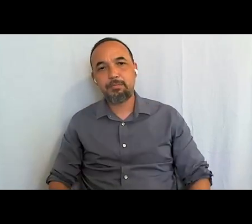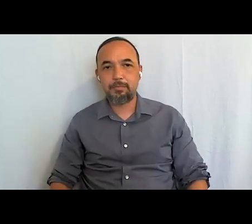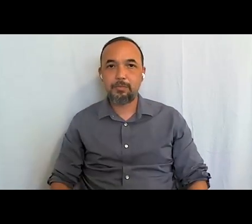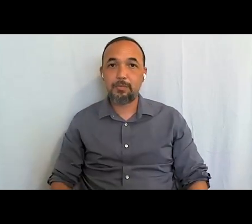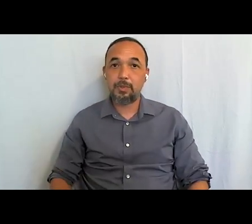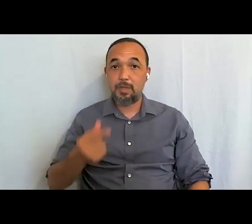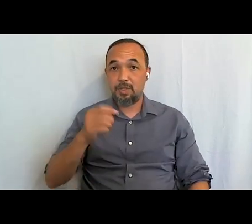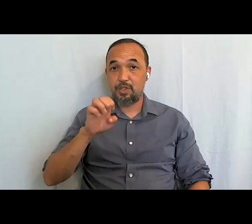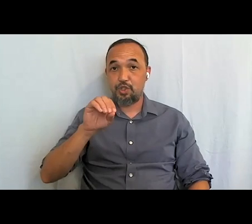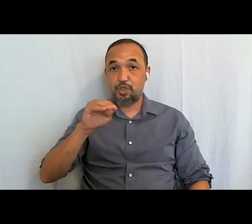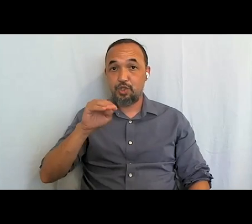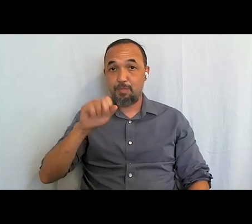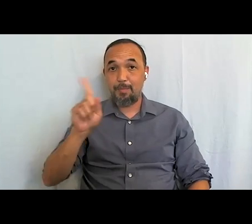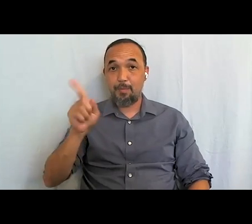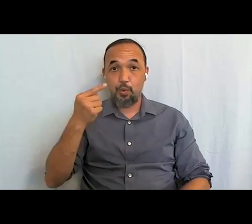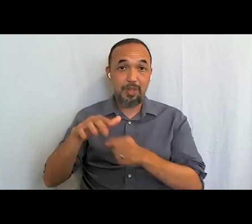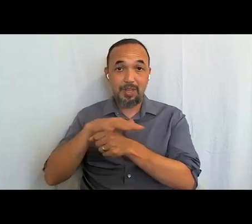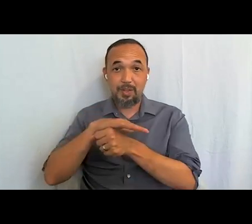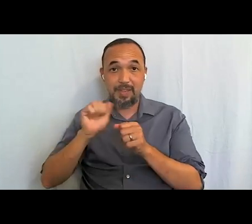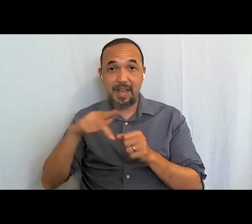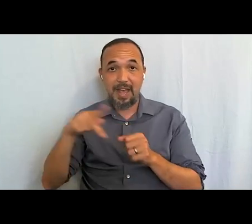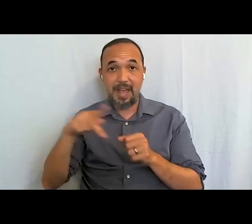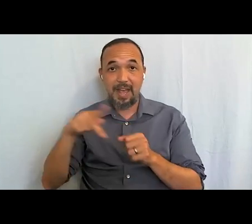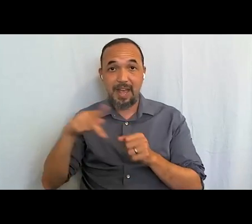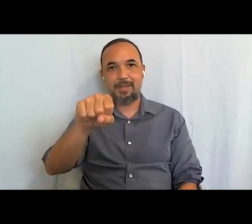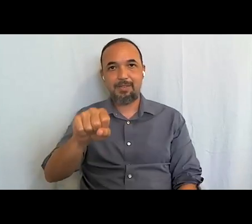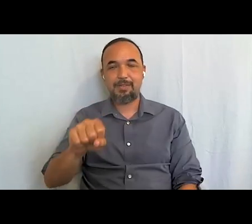is. You want to get the app.